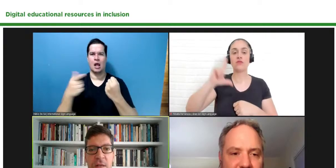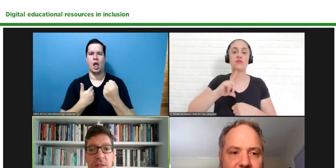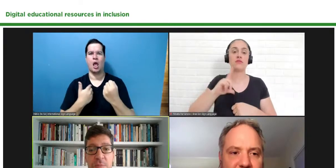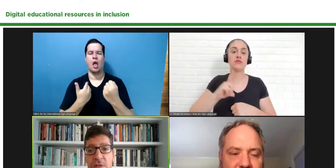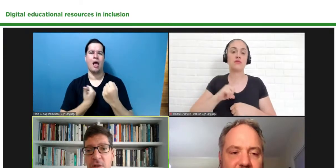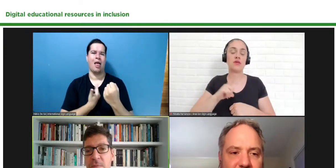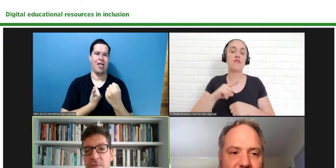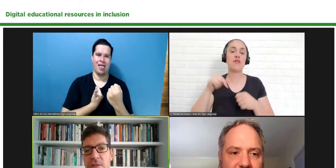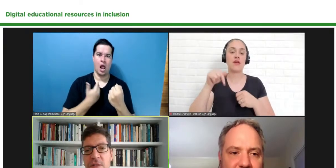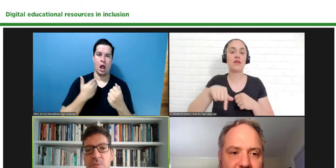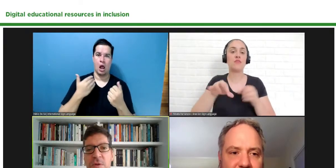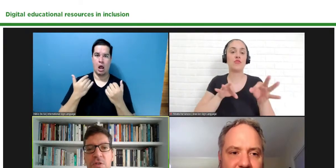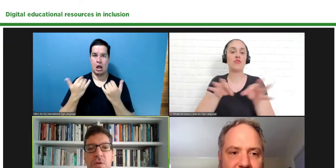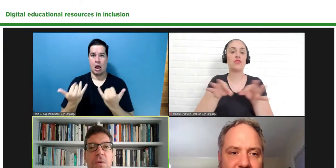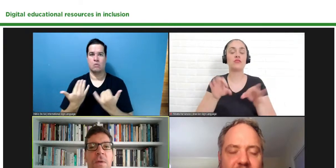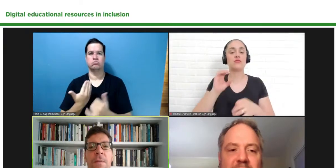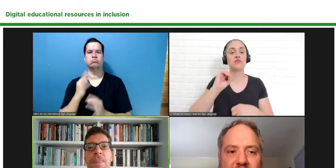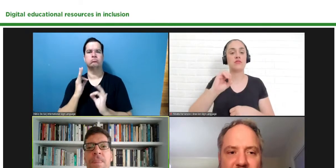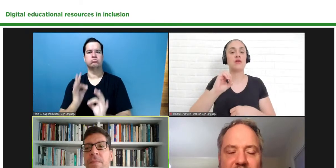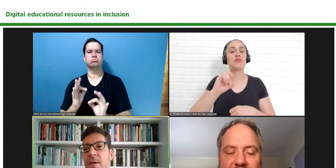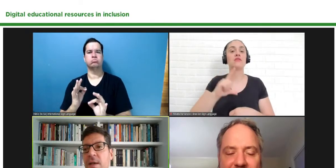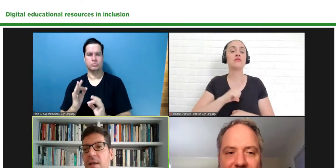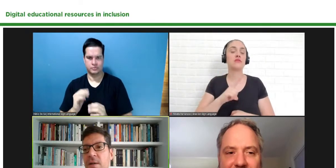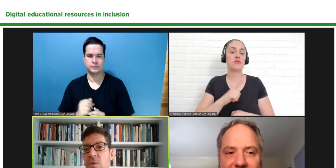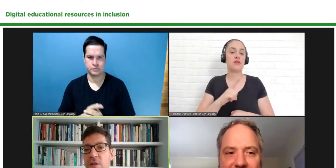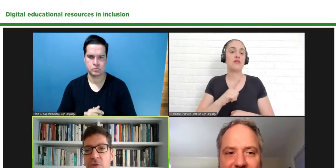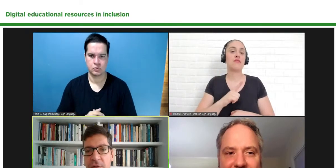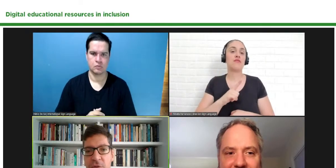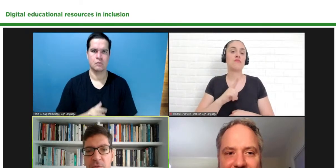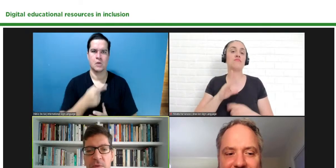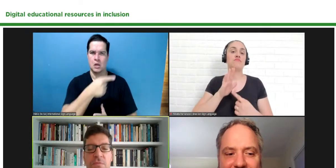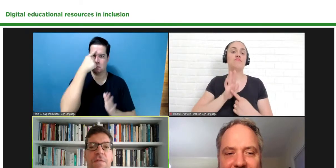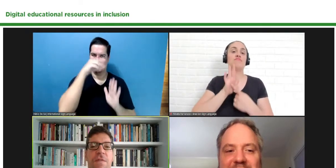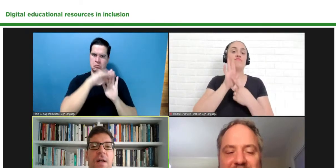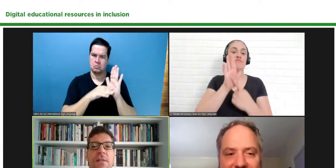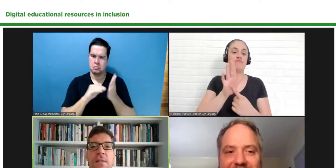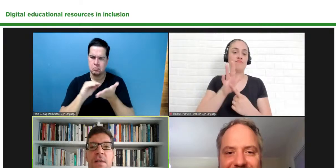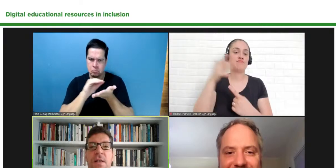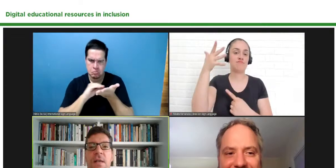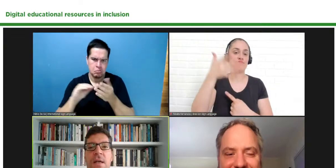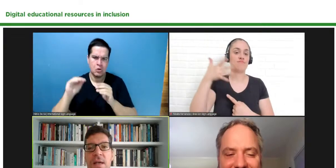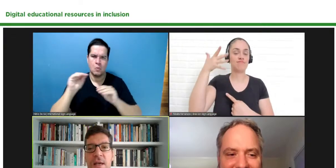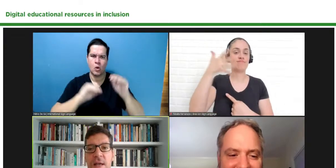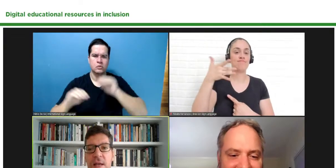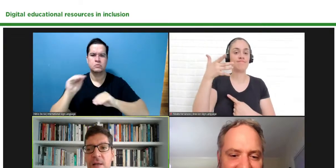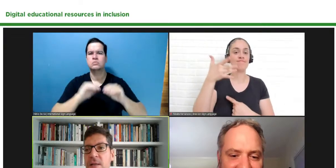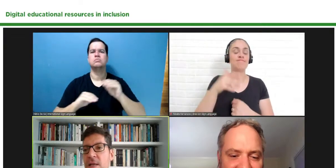Project, especially about this experience. So great to have you with us,